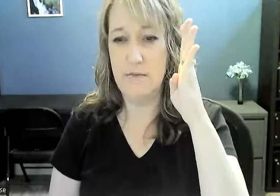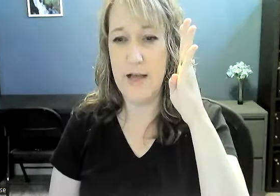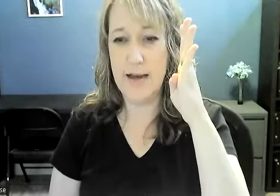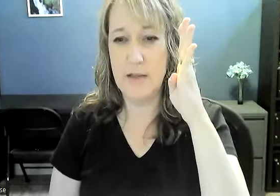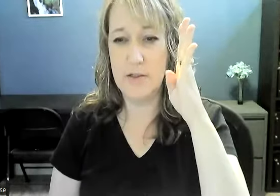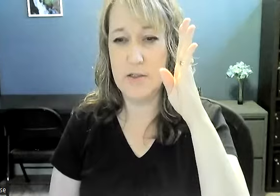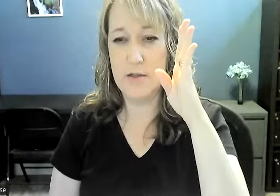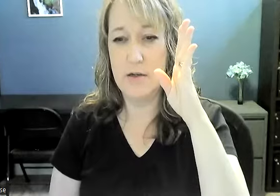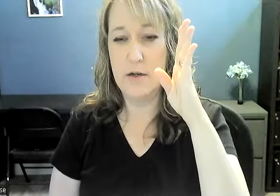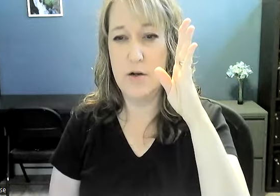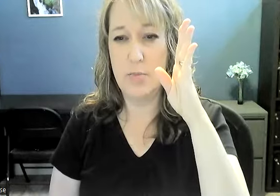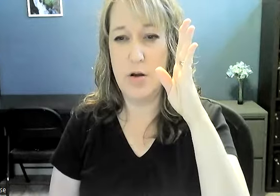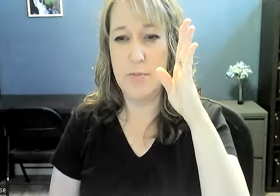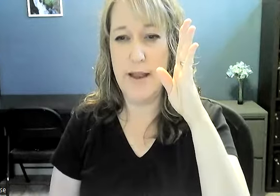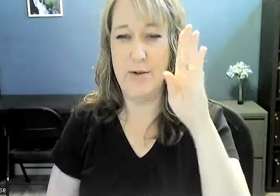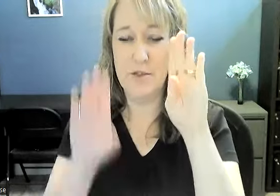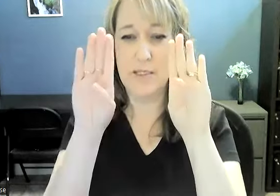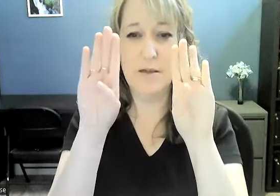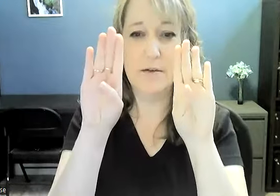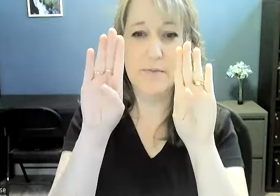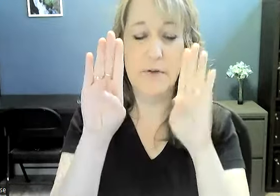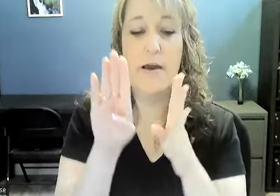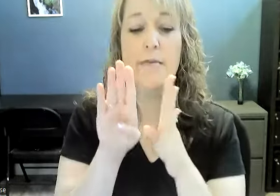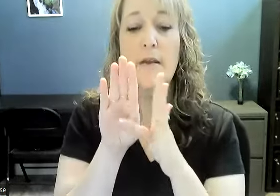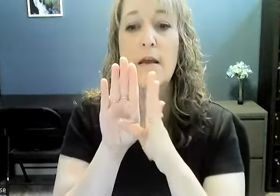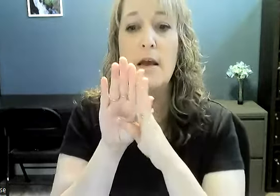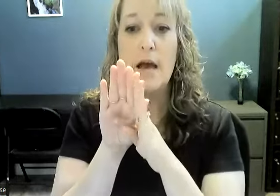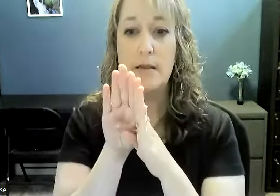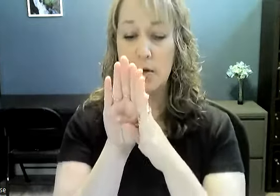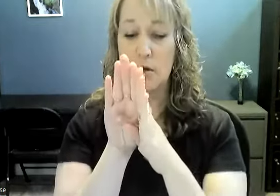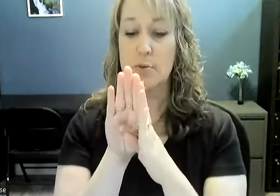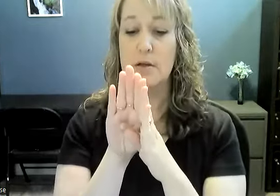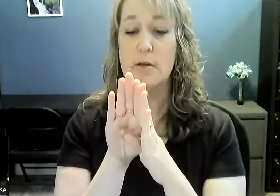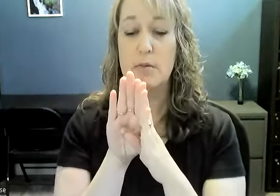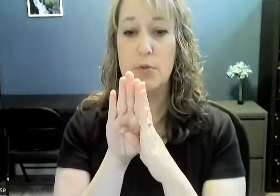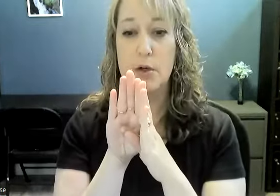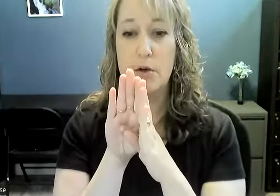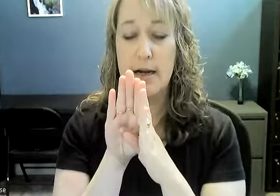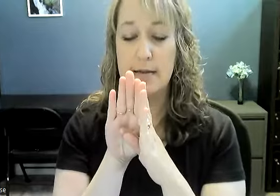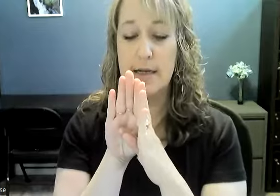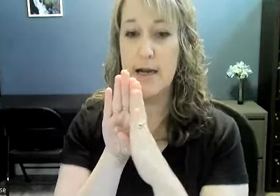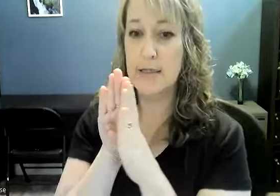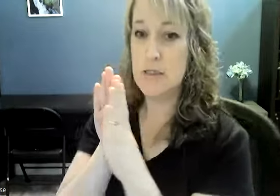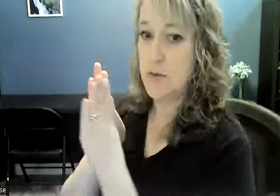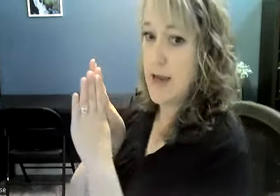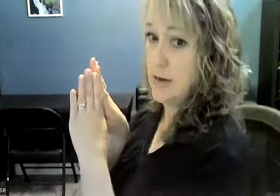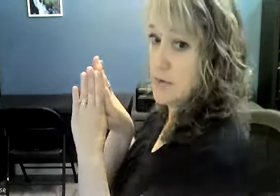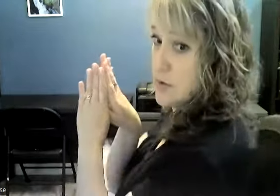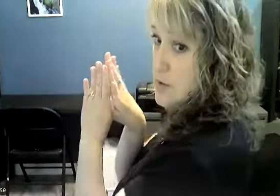flat against your palm, but out just a little. Okay. And then you're going to put your hands at a 90-degree angle so that you